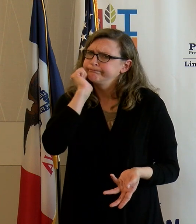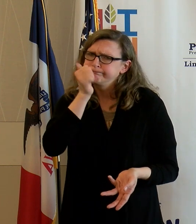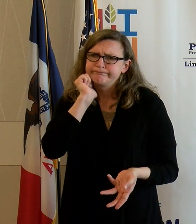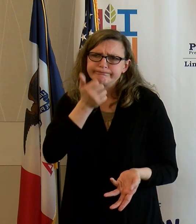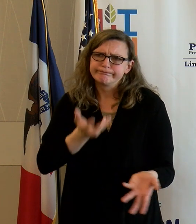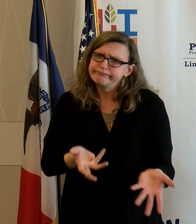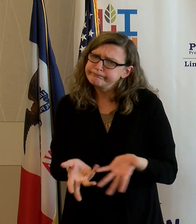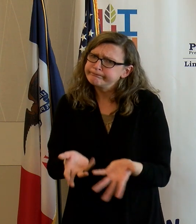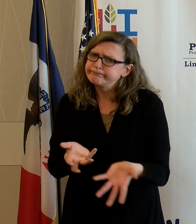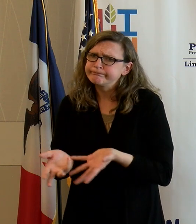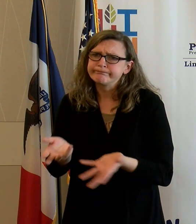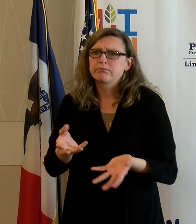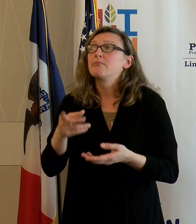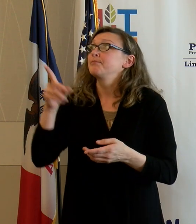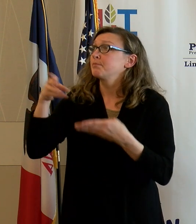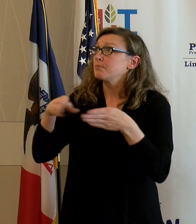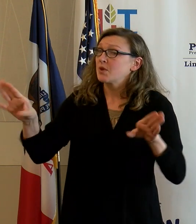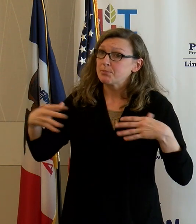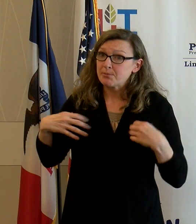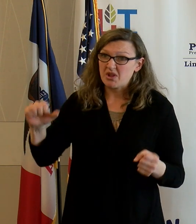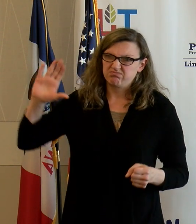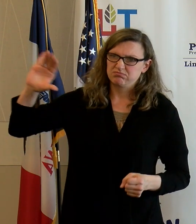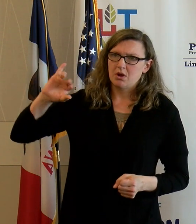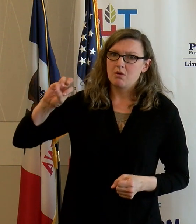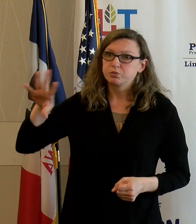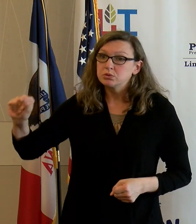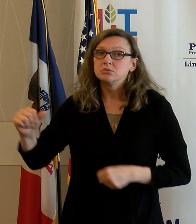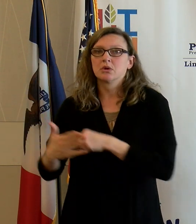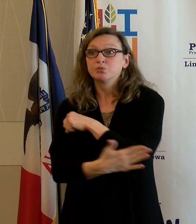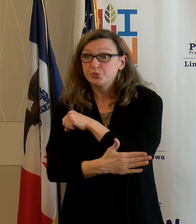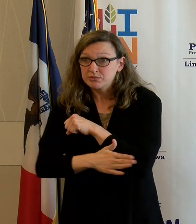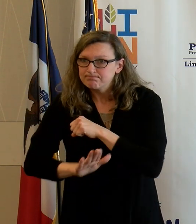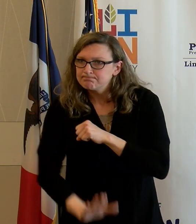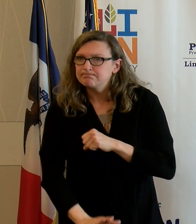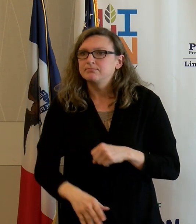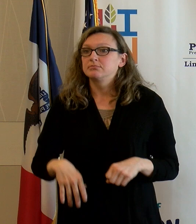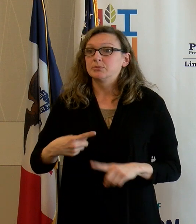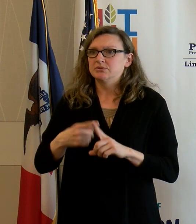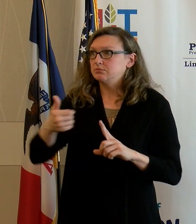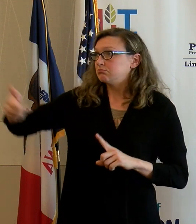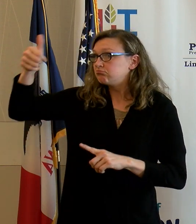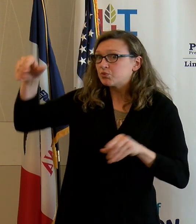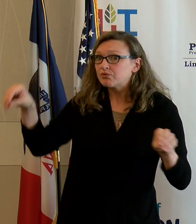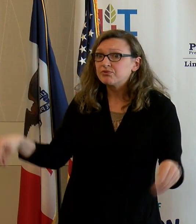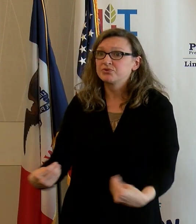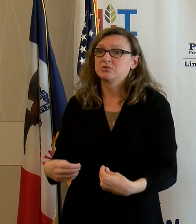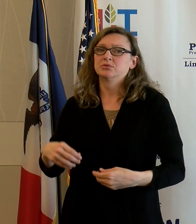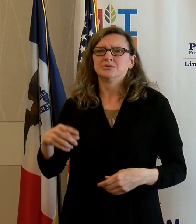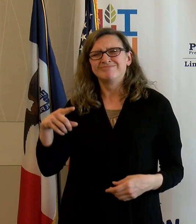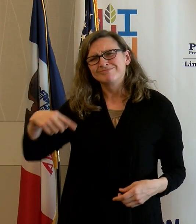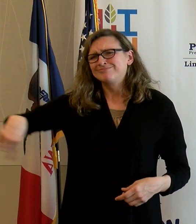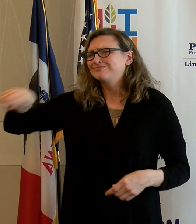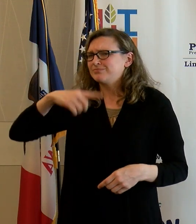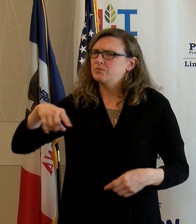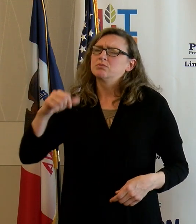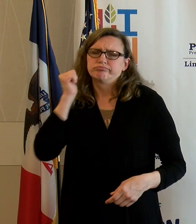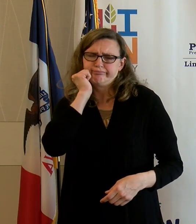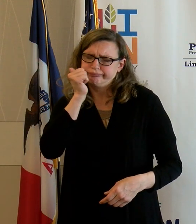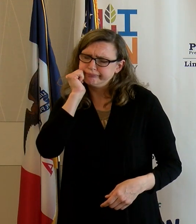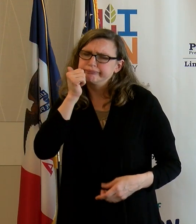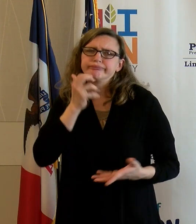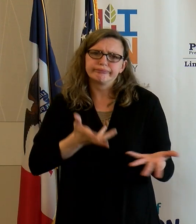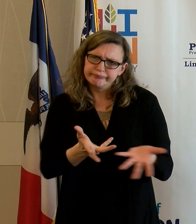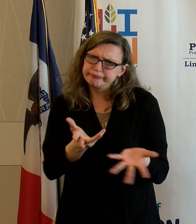Health, Linn County Public Health, the corporate office, and that facility are on phone calls every day together. We're going over the needs of